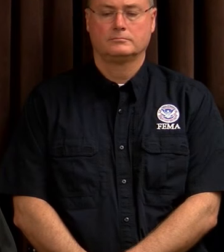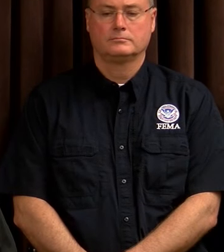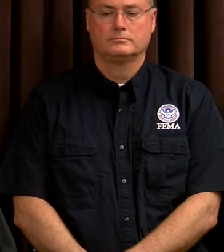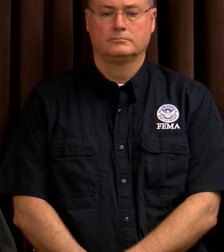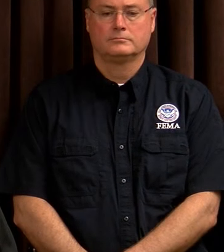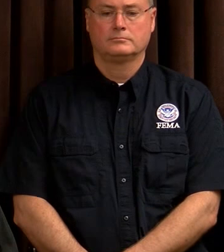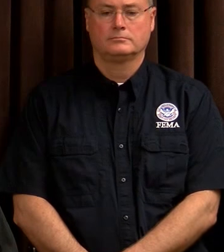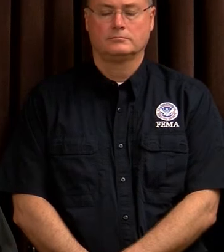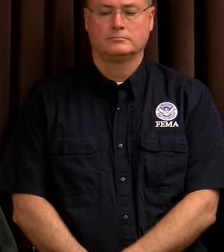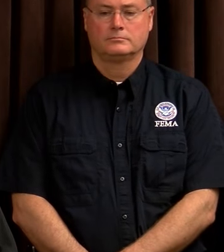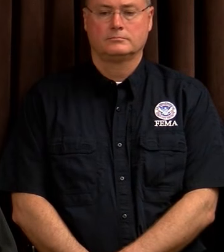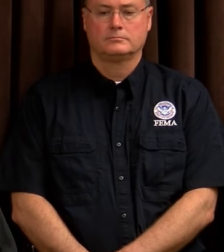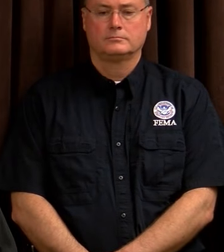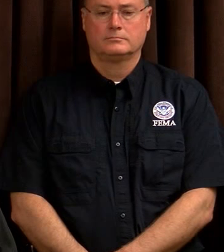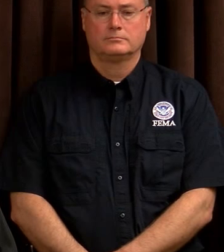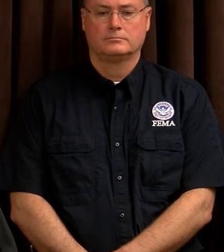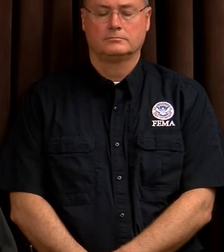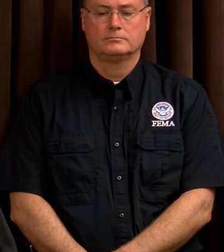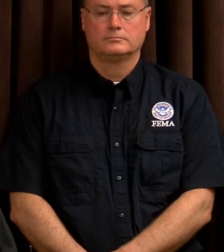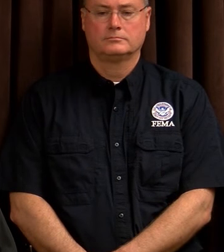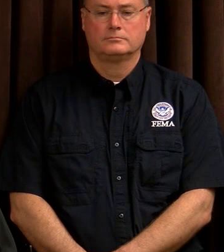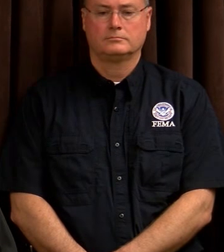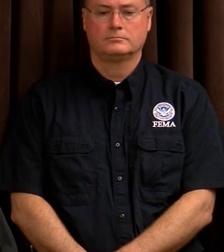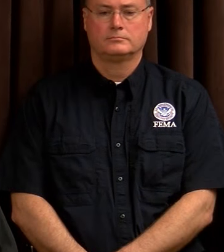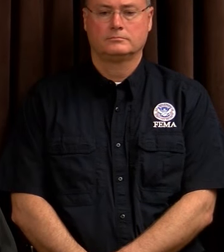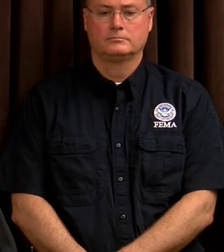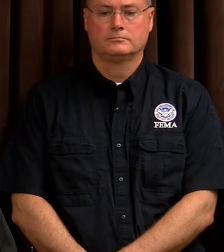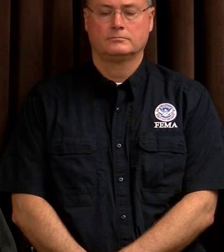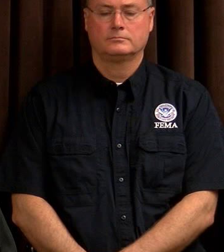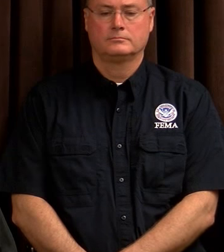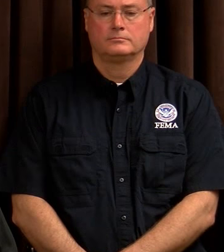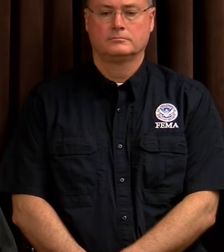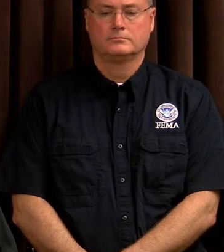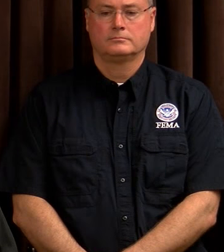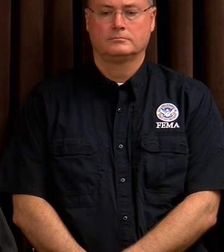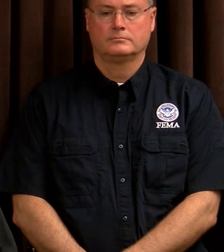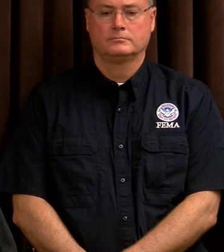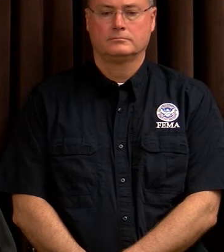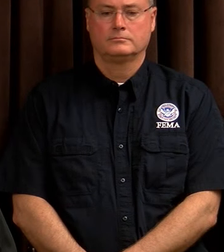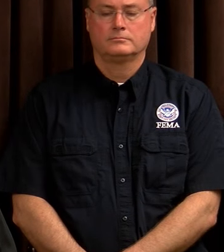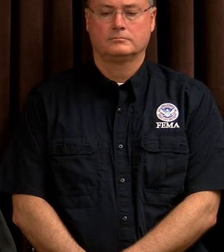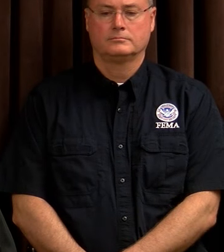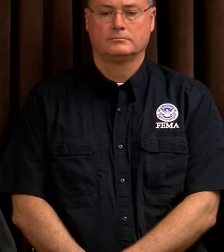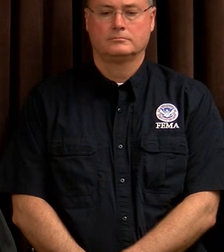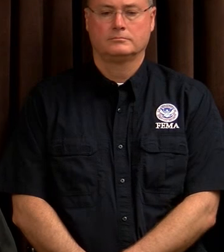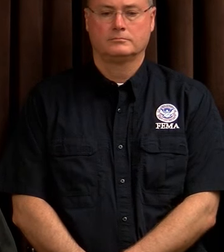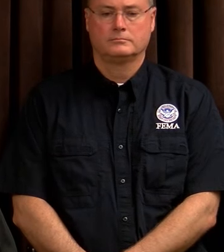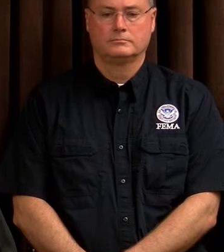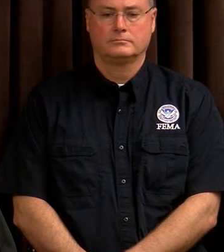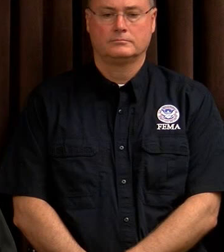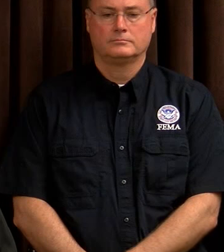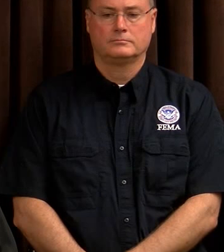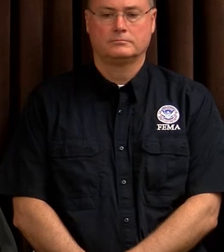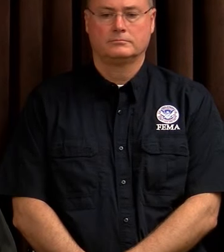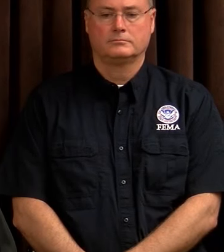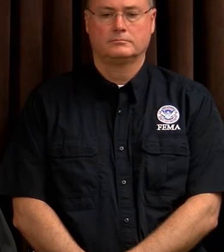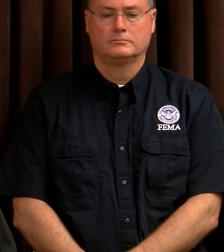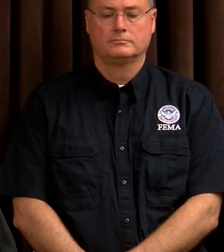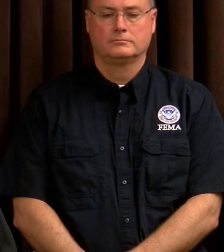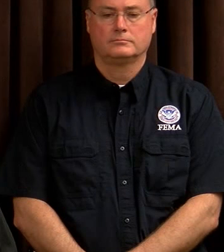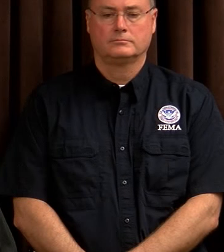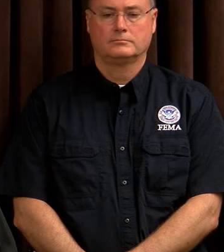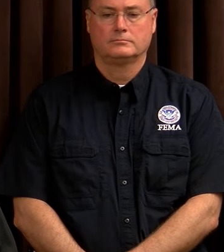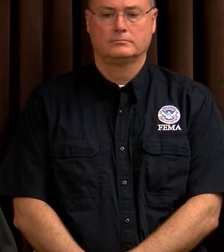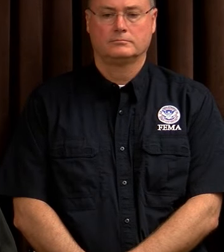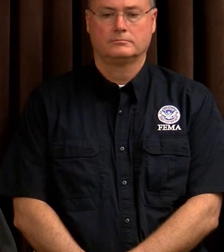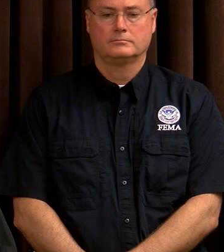be able to get the county back to where it once was. But our goal, our objective, is to work with